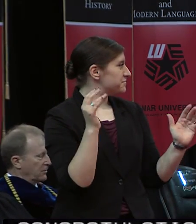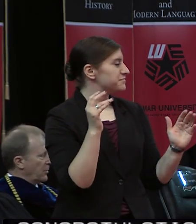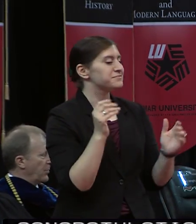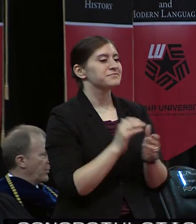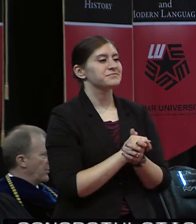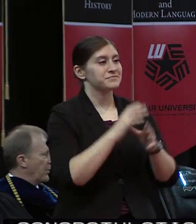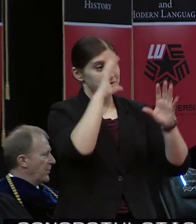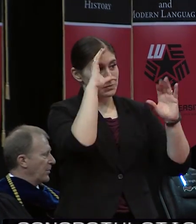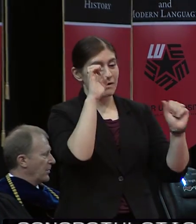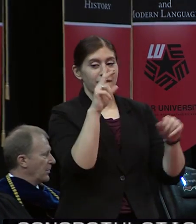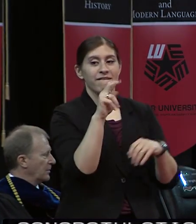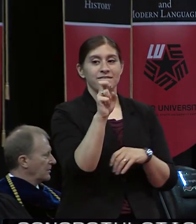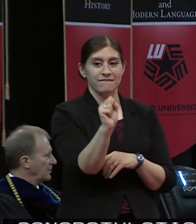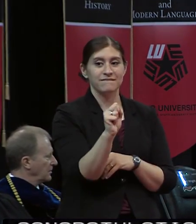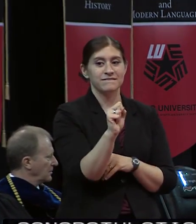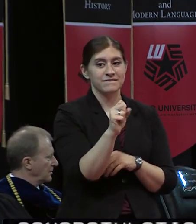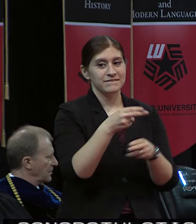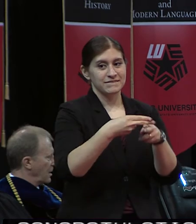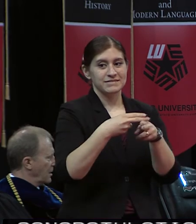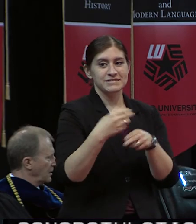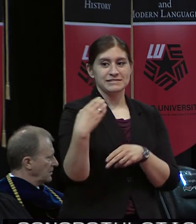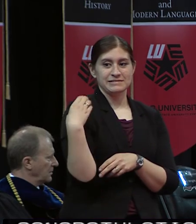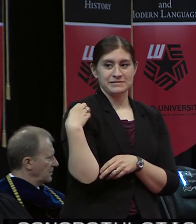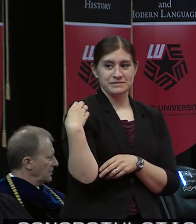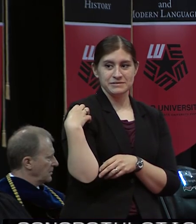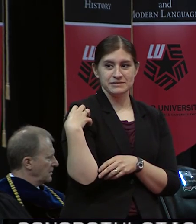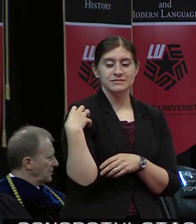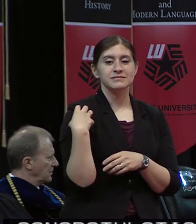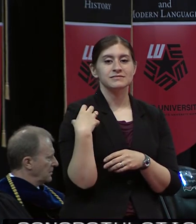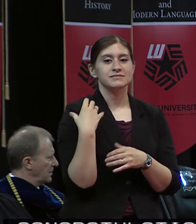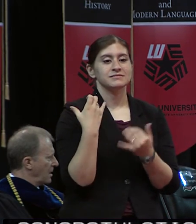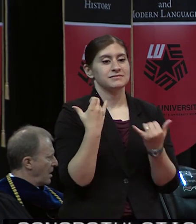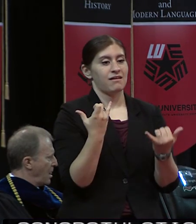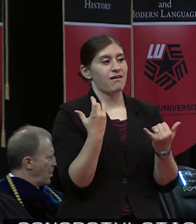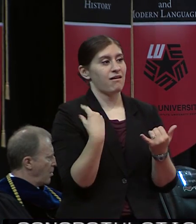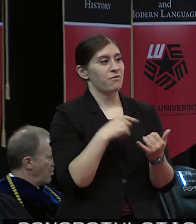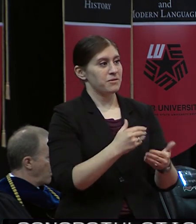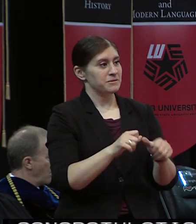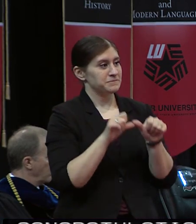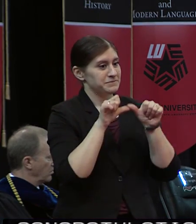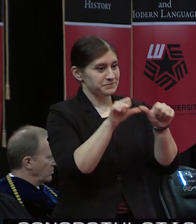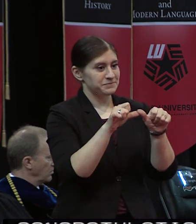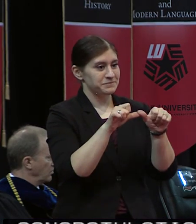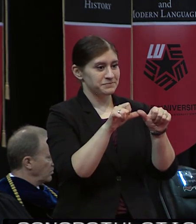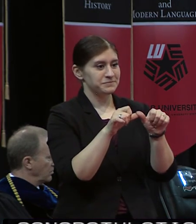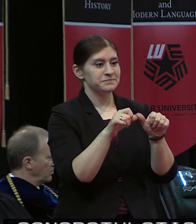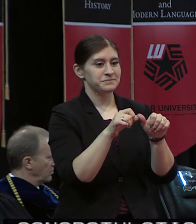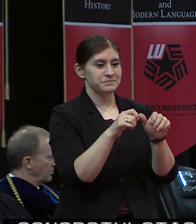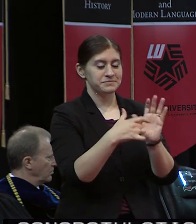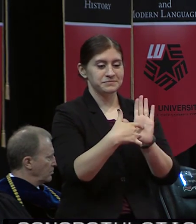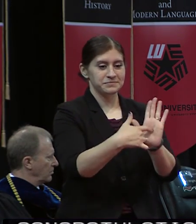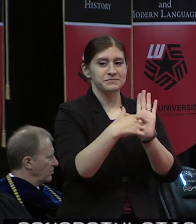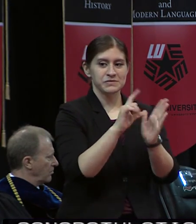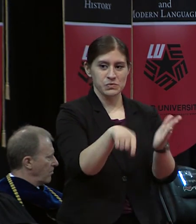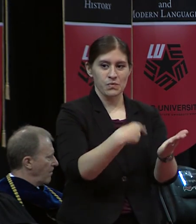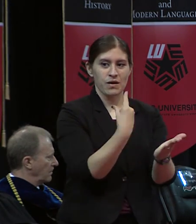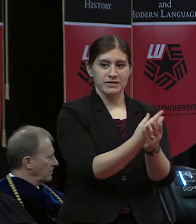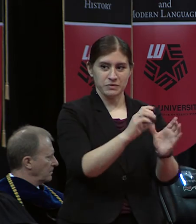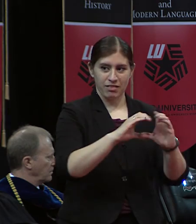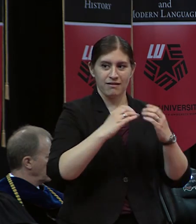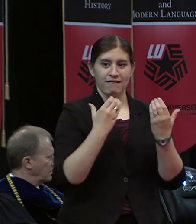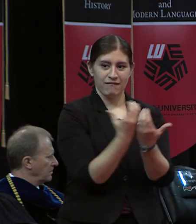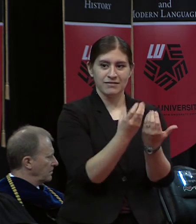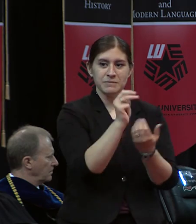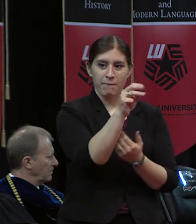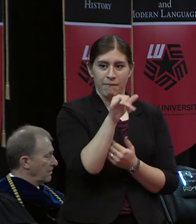President Evans and Interim Dean Norgren, we will now continue with the presentation of the graduating class